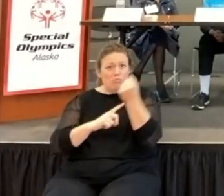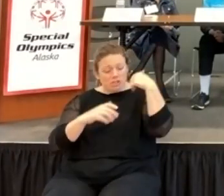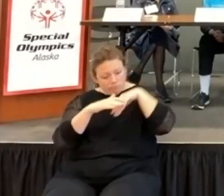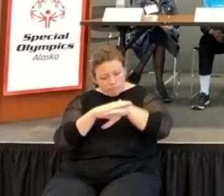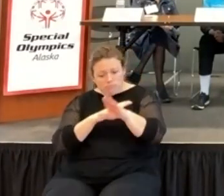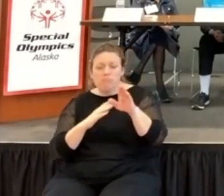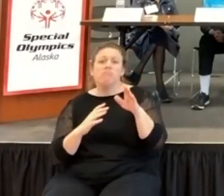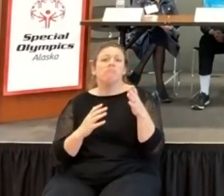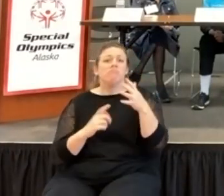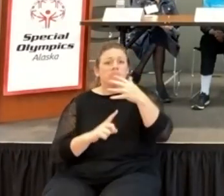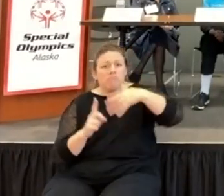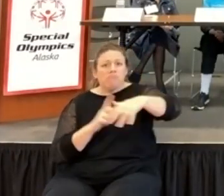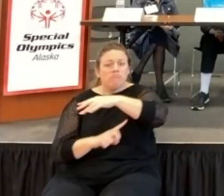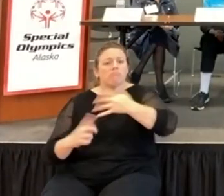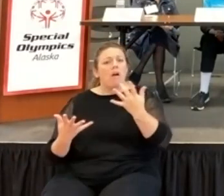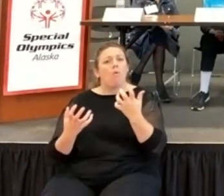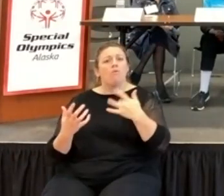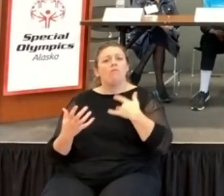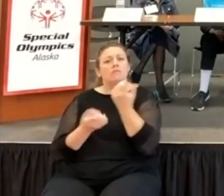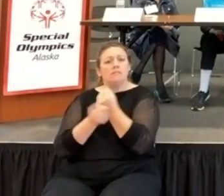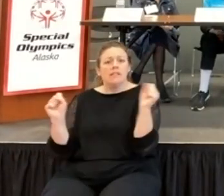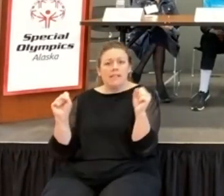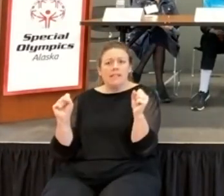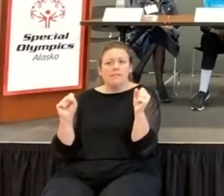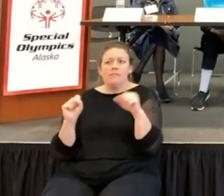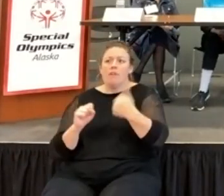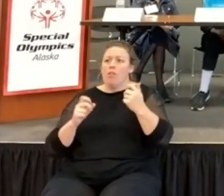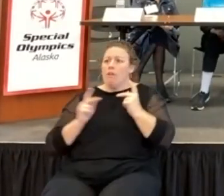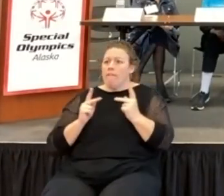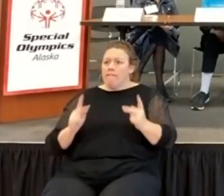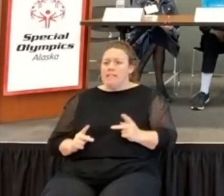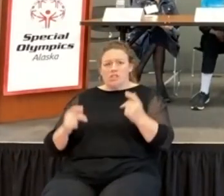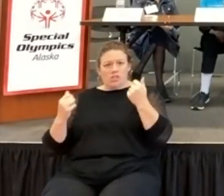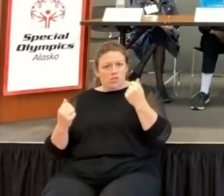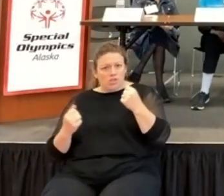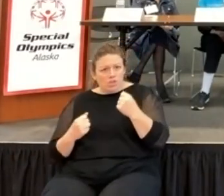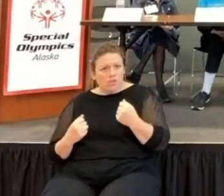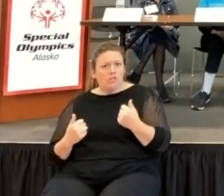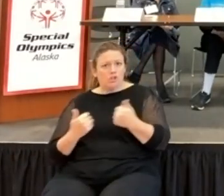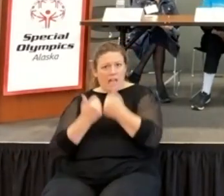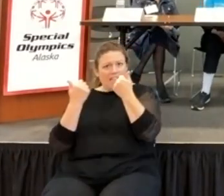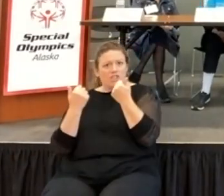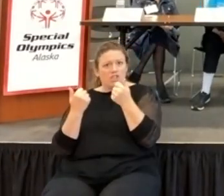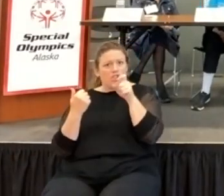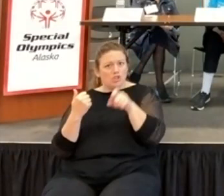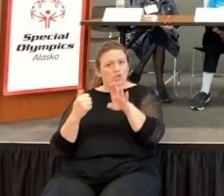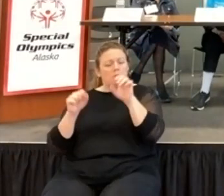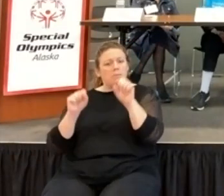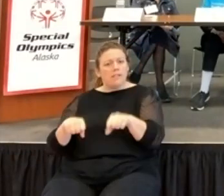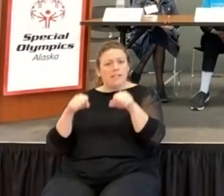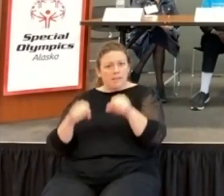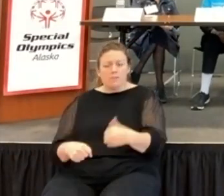be a person with ID or other physical challenges should be able to have the